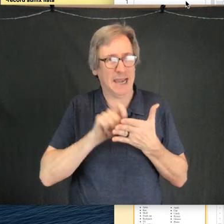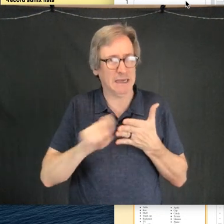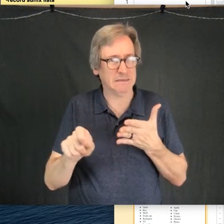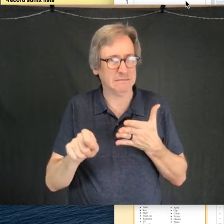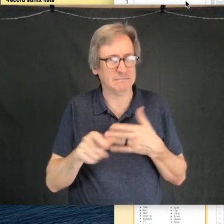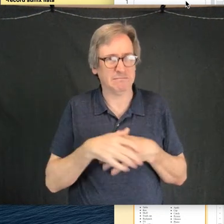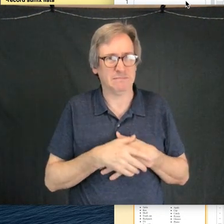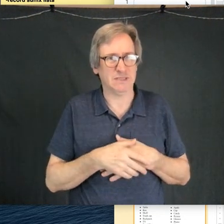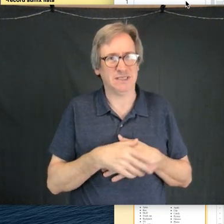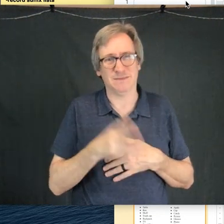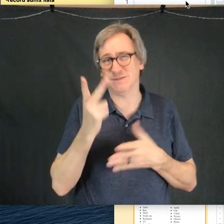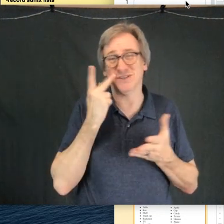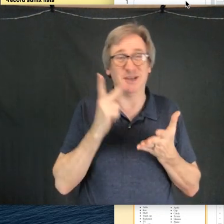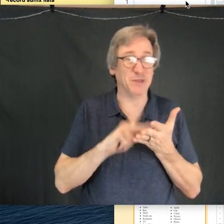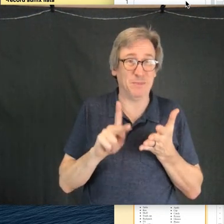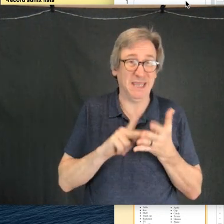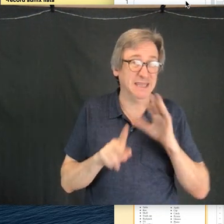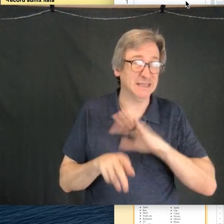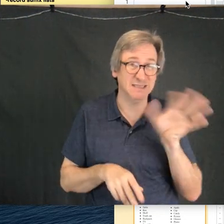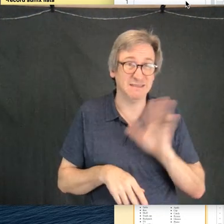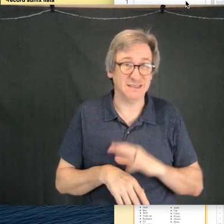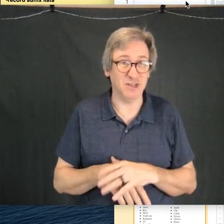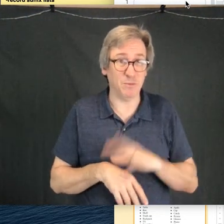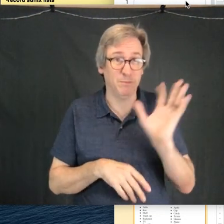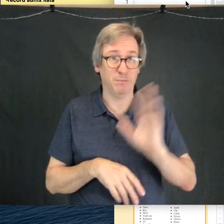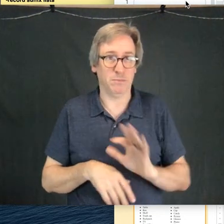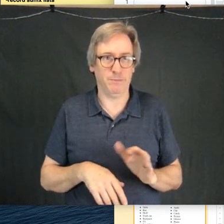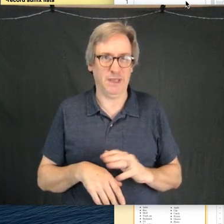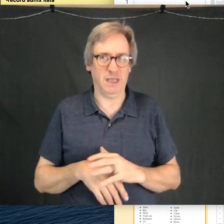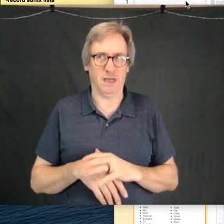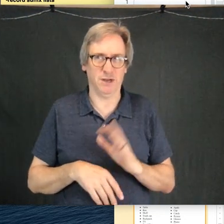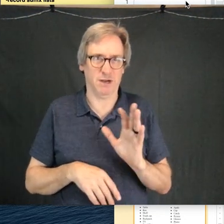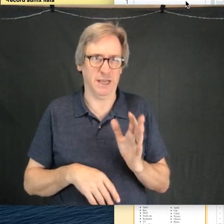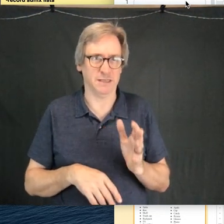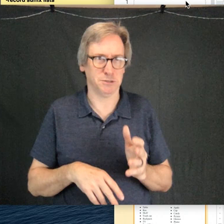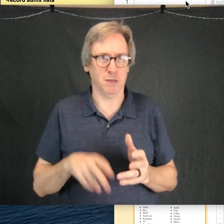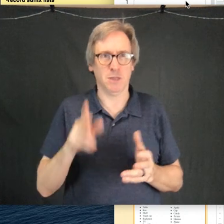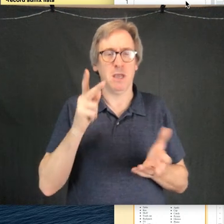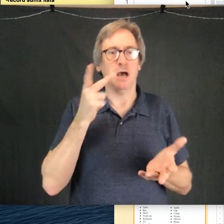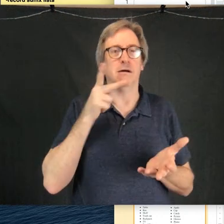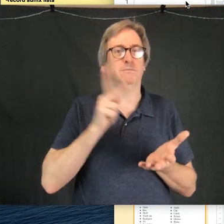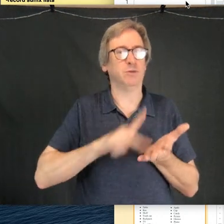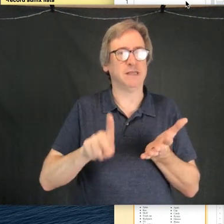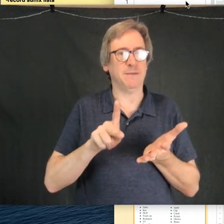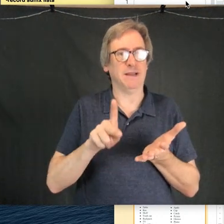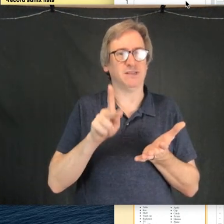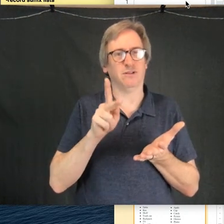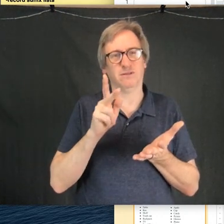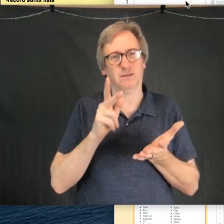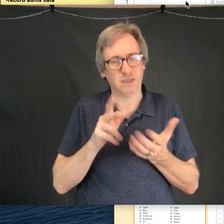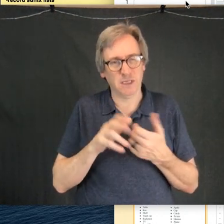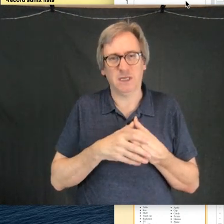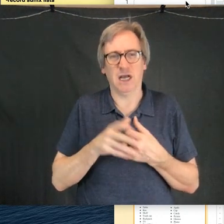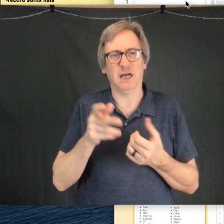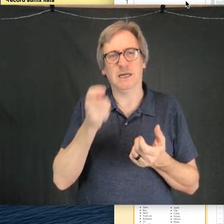and pen. Sometimes you'll see it with a P. Don't pee on your hands. No. Don't sign